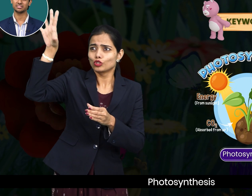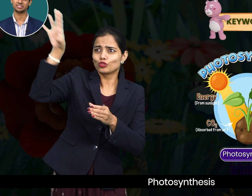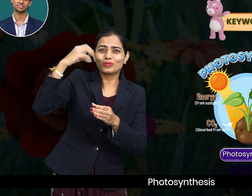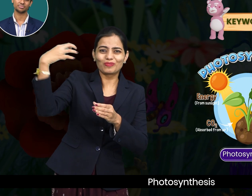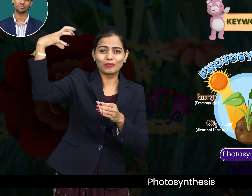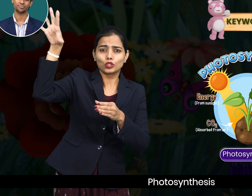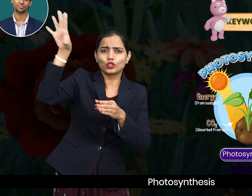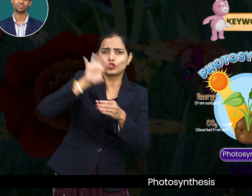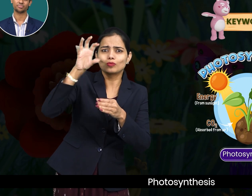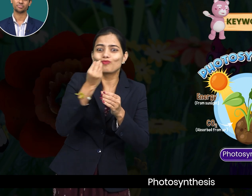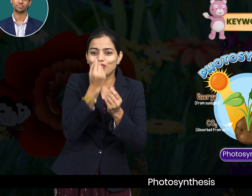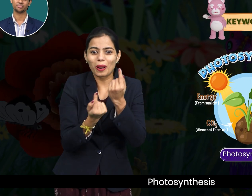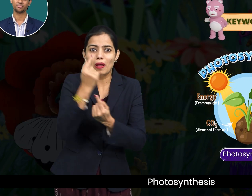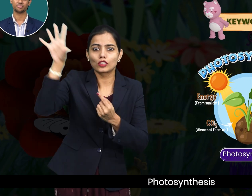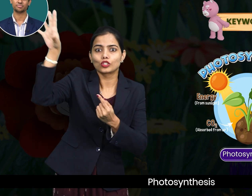photosynthesis,